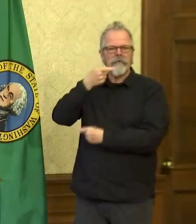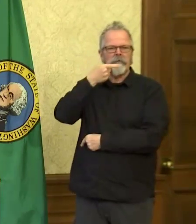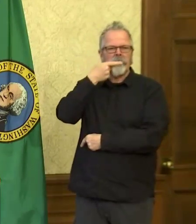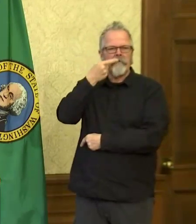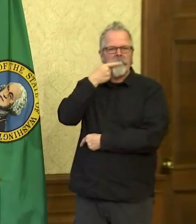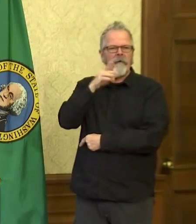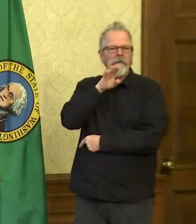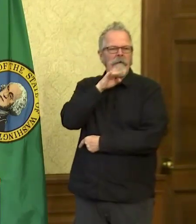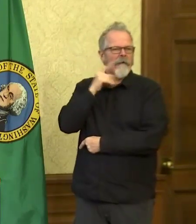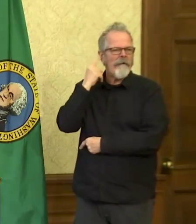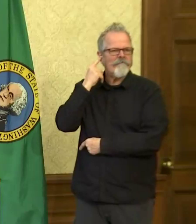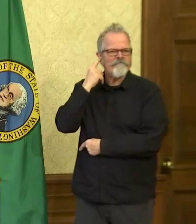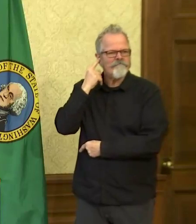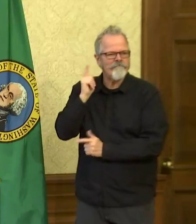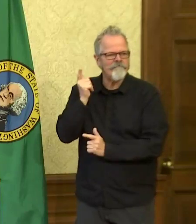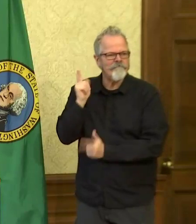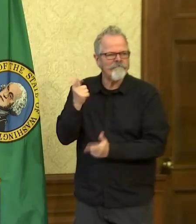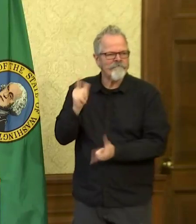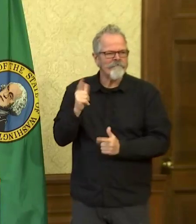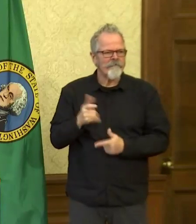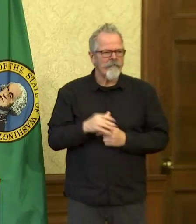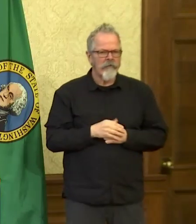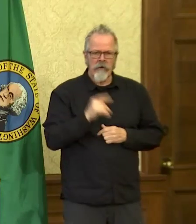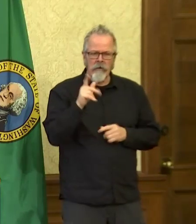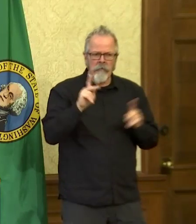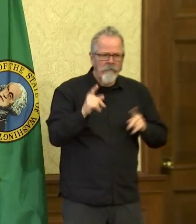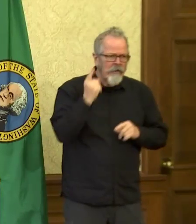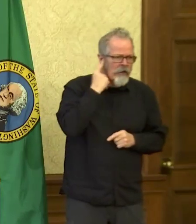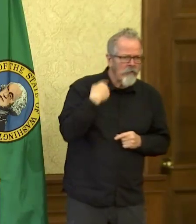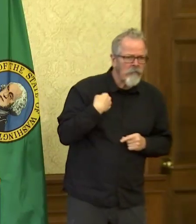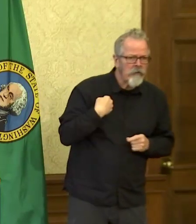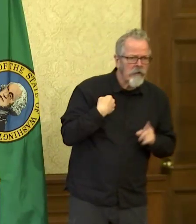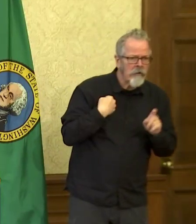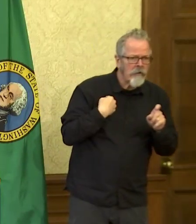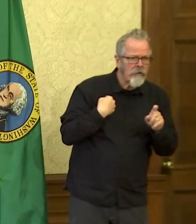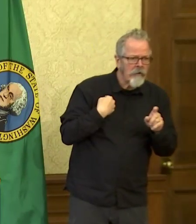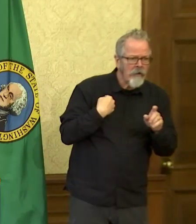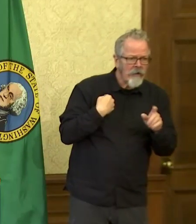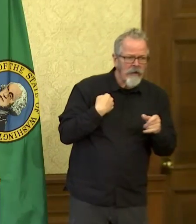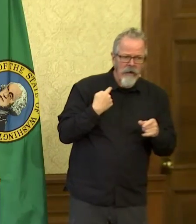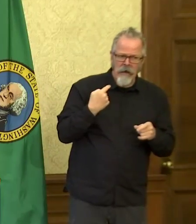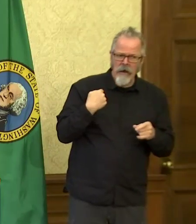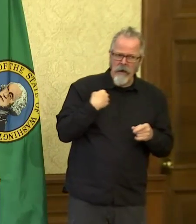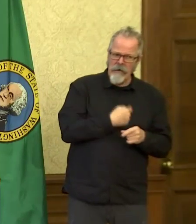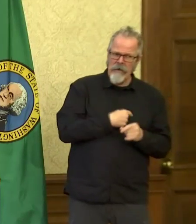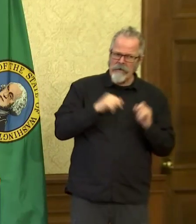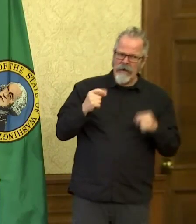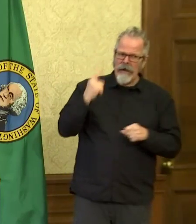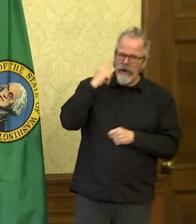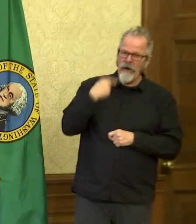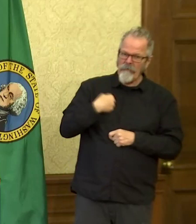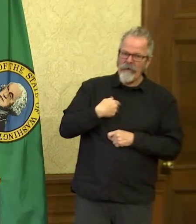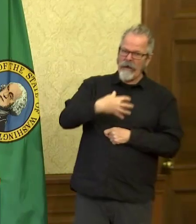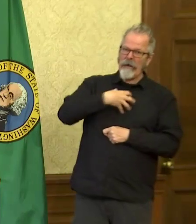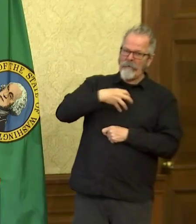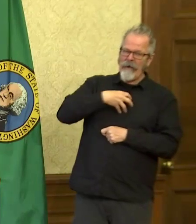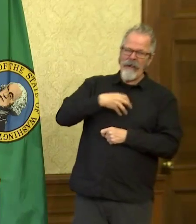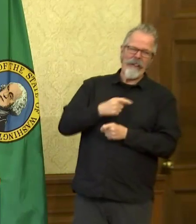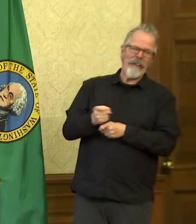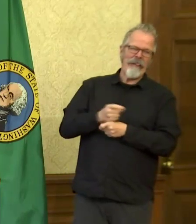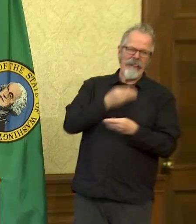need people to hear you. Yes. No, the problem is they can hear me. That's. I think they should be able to hear you now. How are we